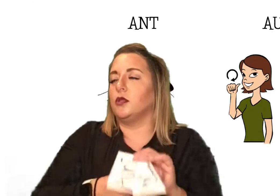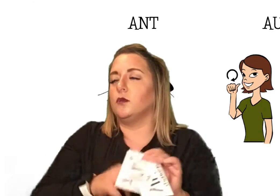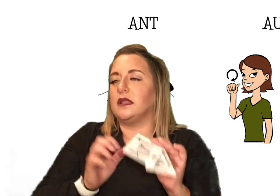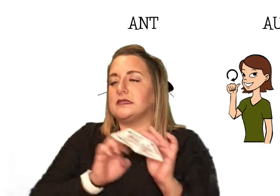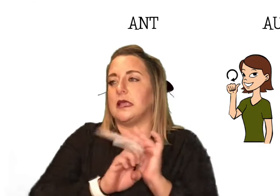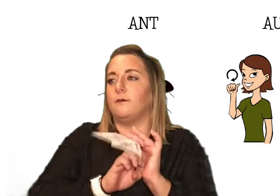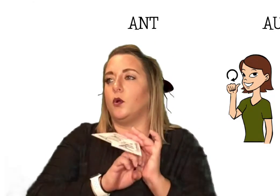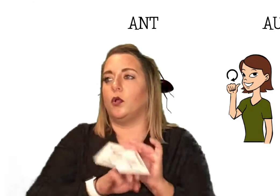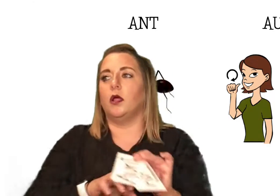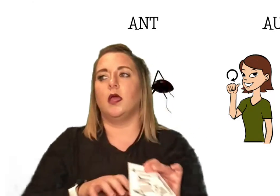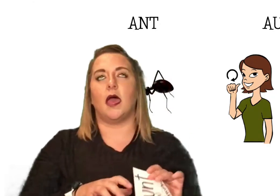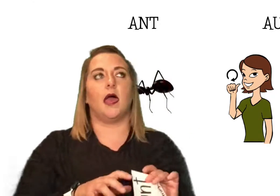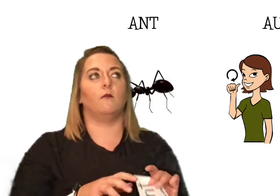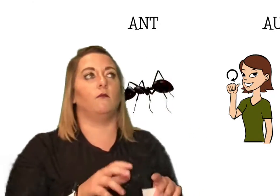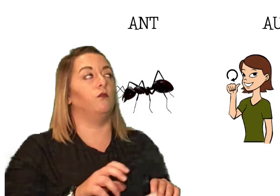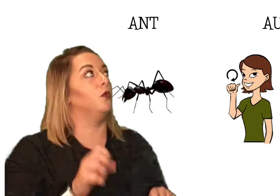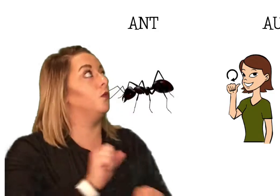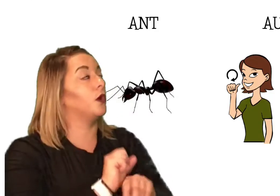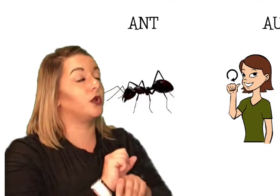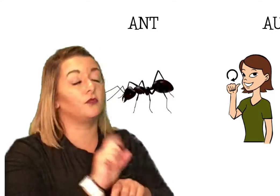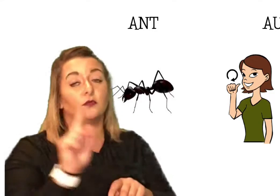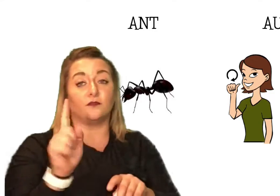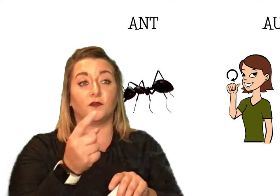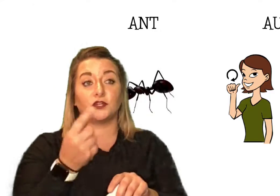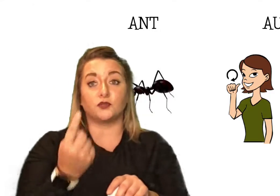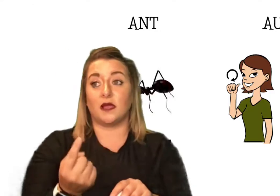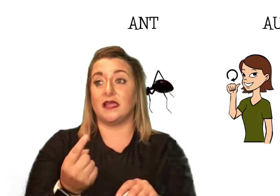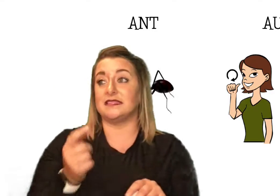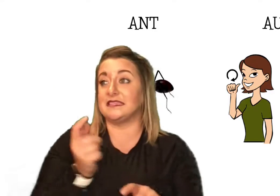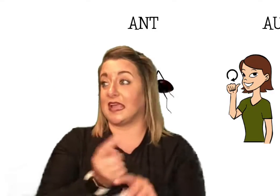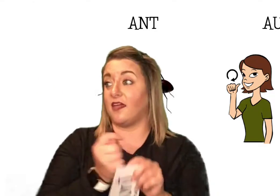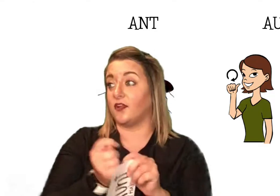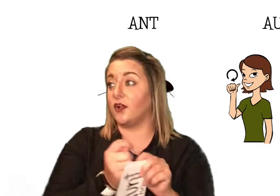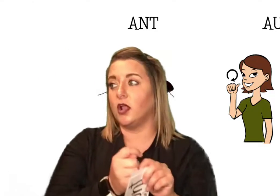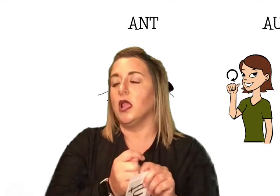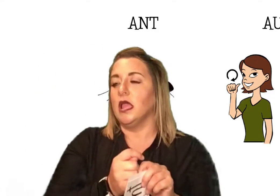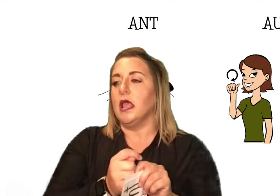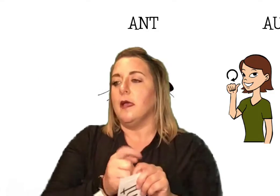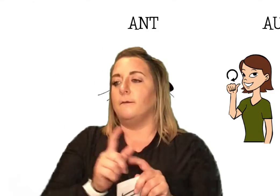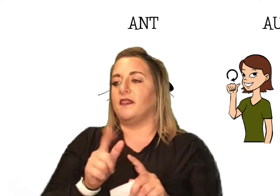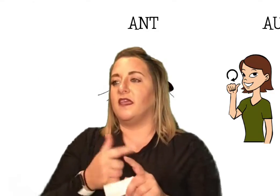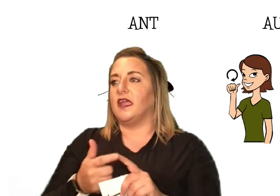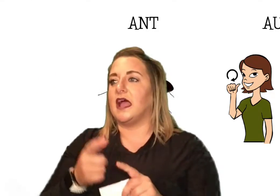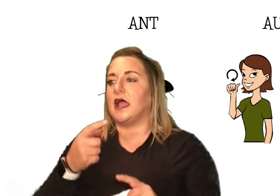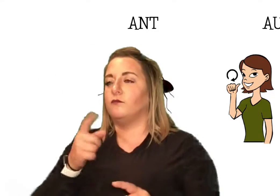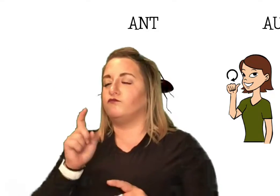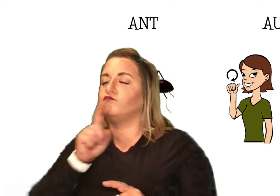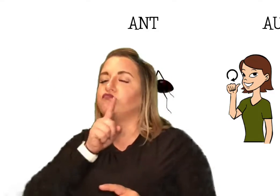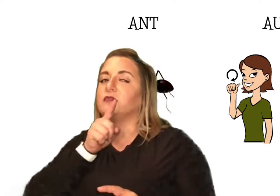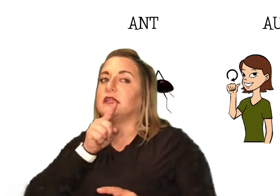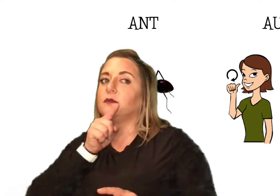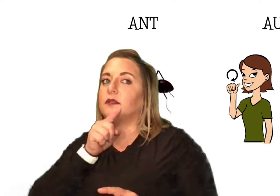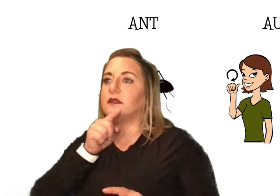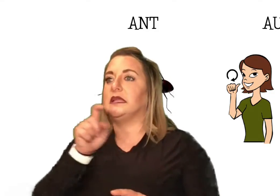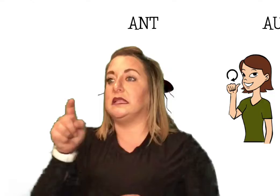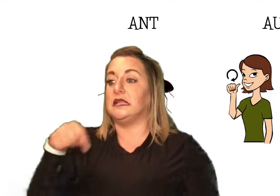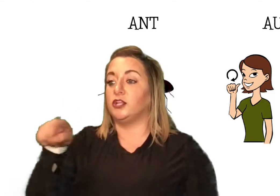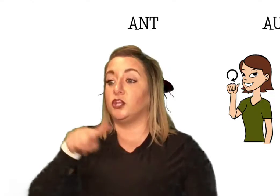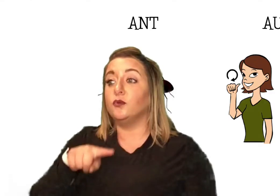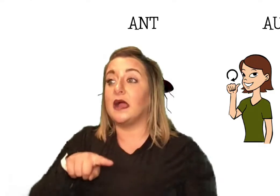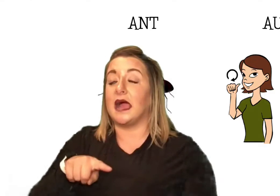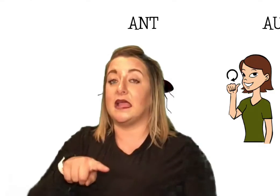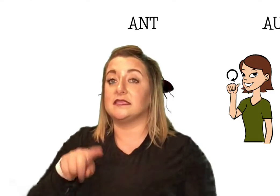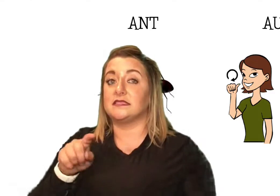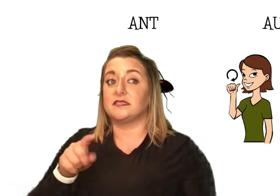I'll show you an example. We'll work through the first one together, but then I really